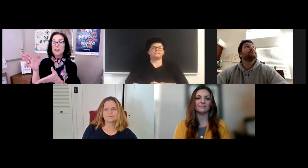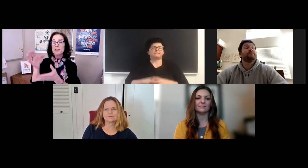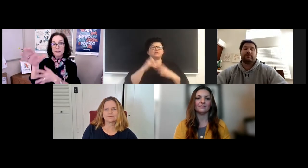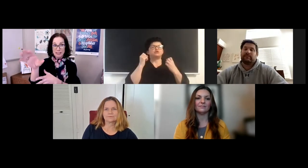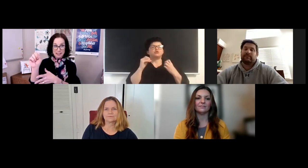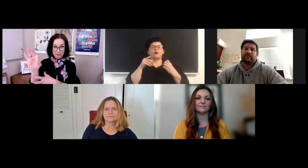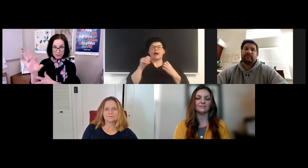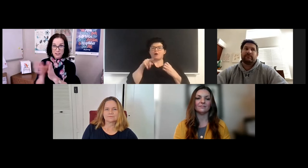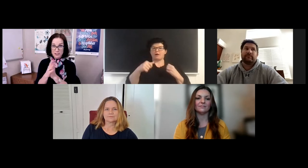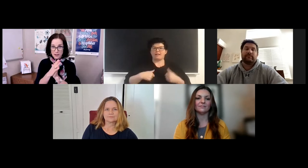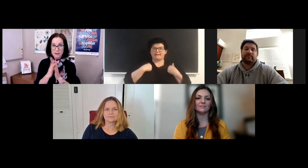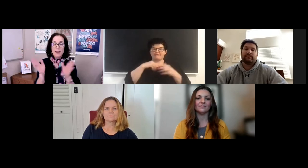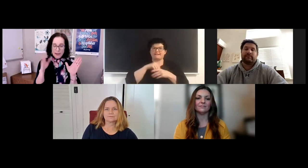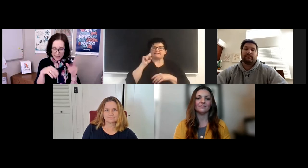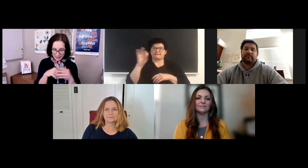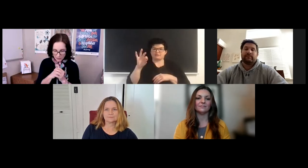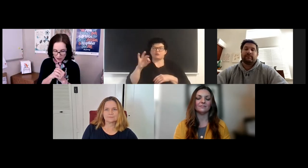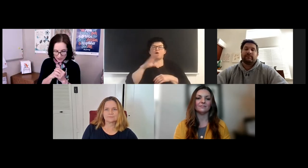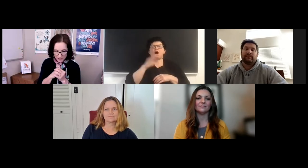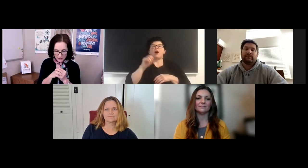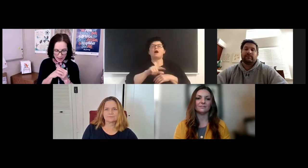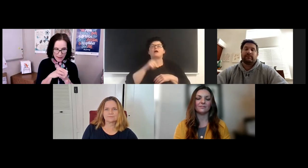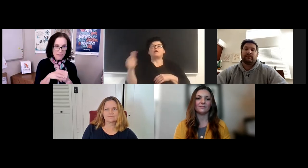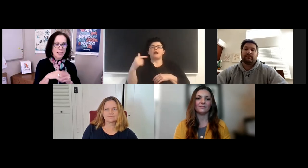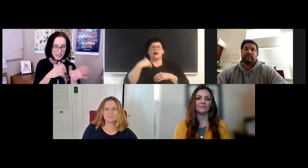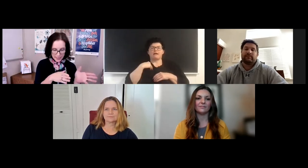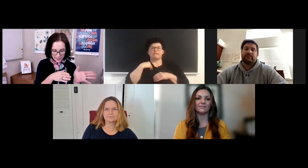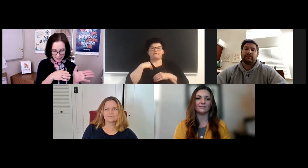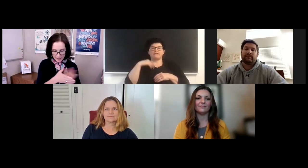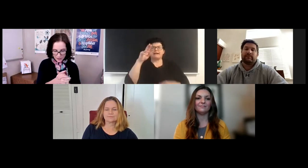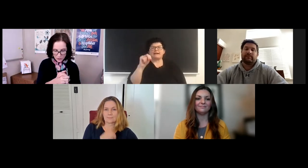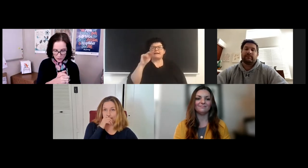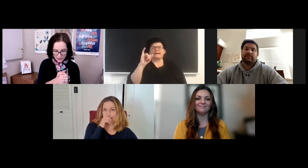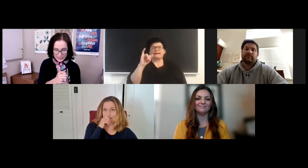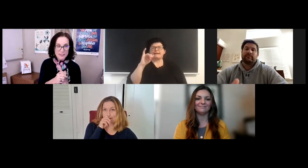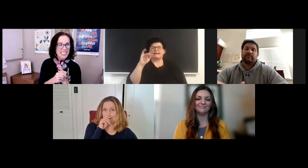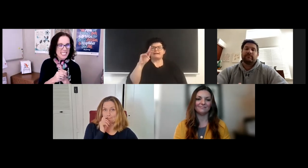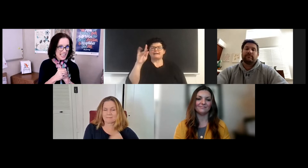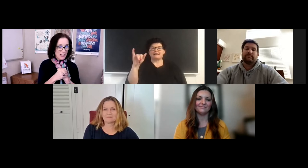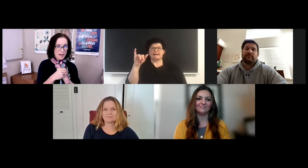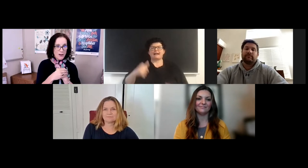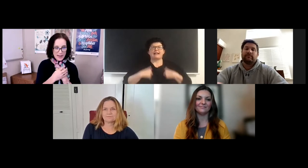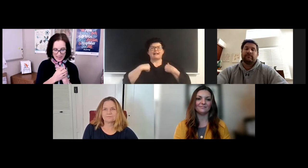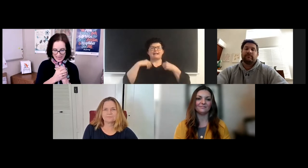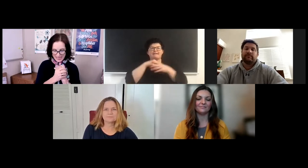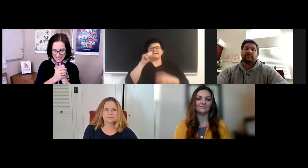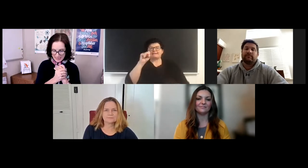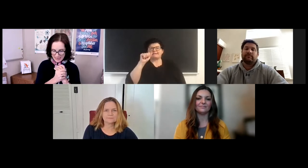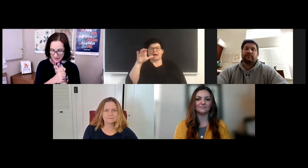you live in San Francisco. And then we also have Nikki, who lives in the Sacramento